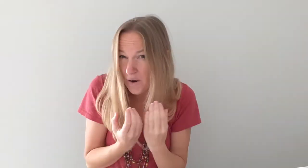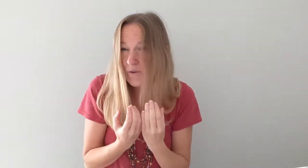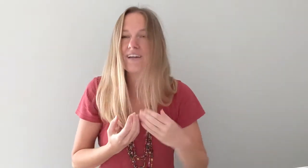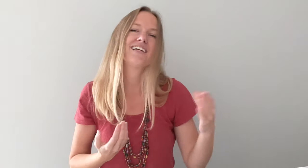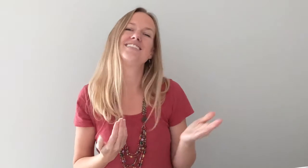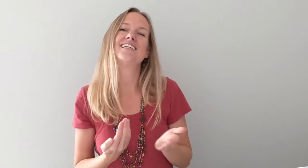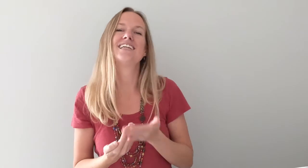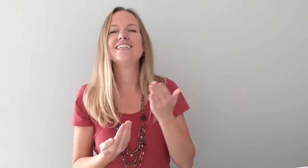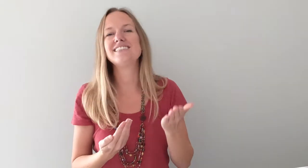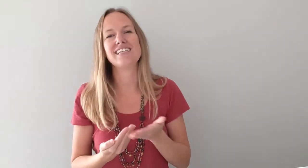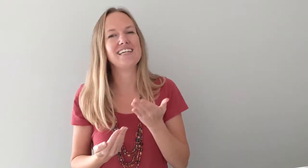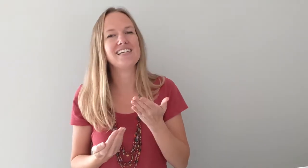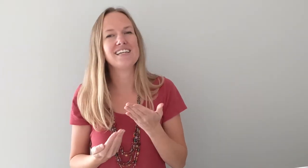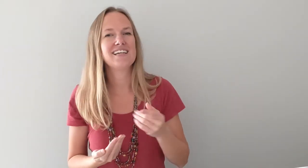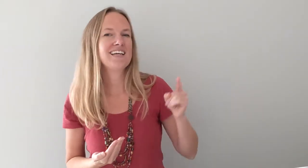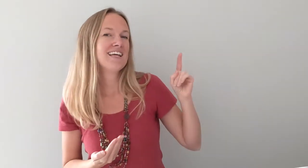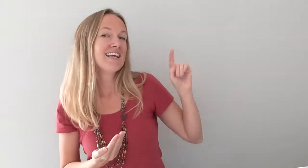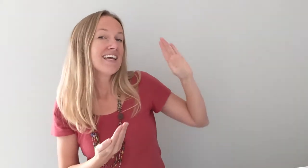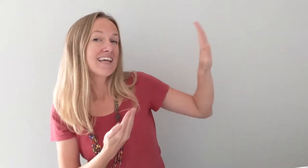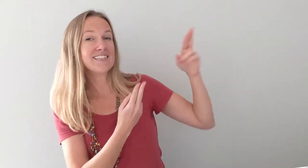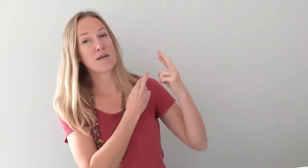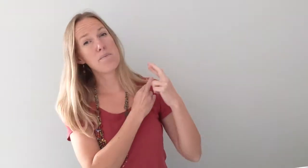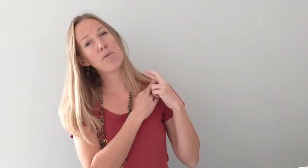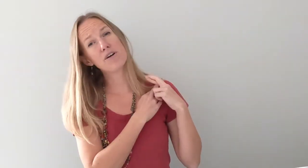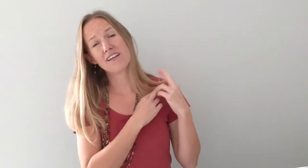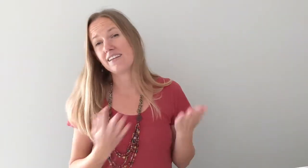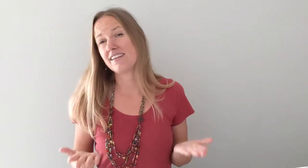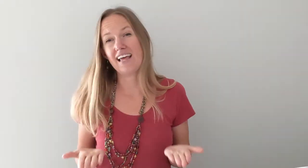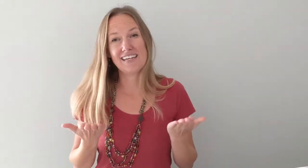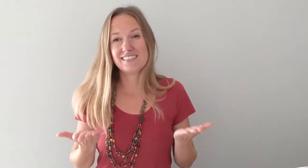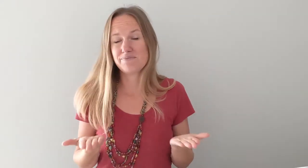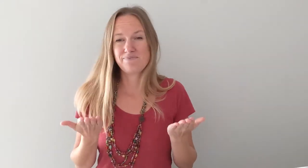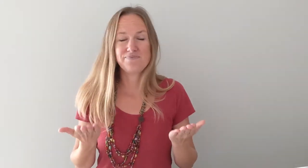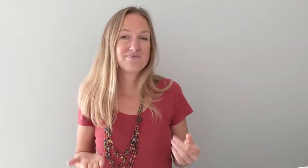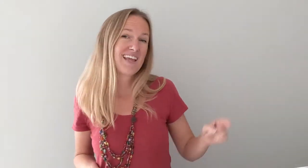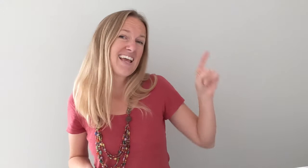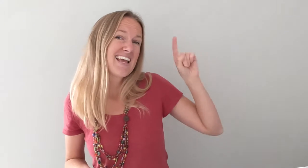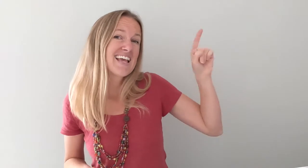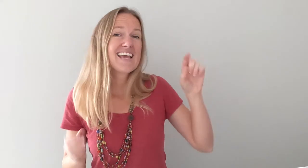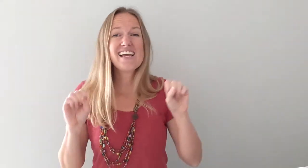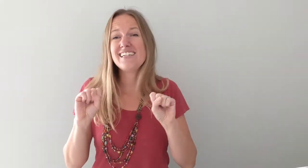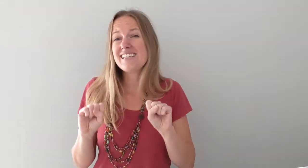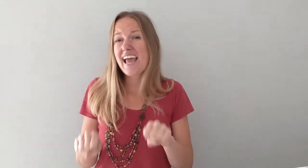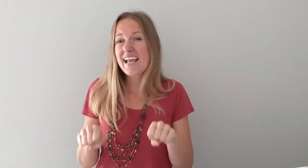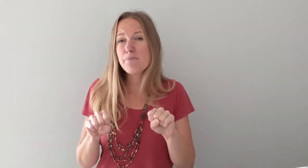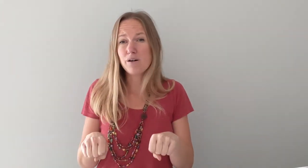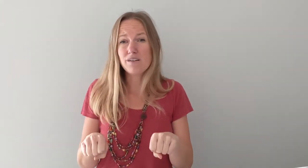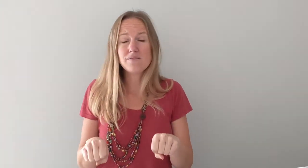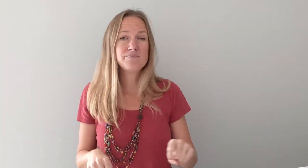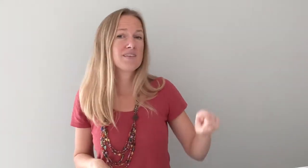yoke is easy, his burden light. He is able,